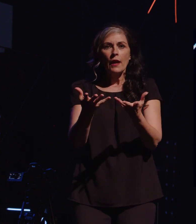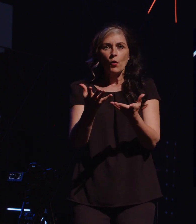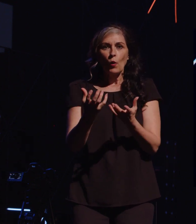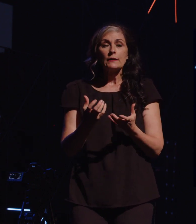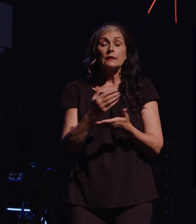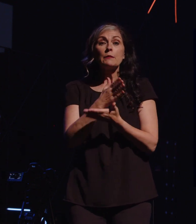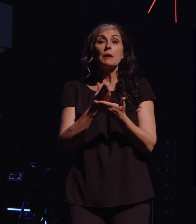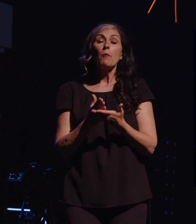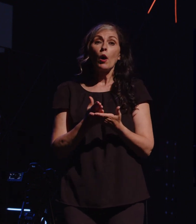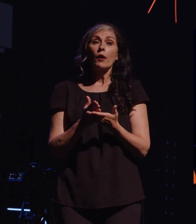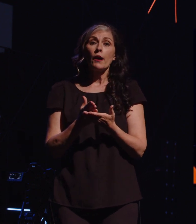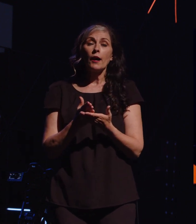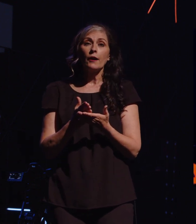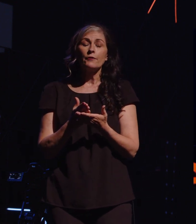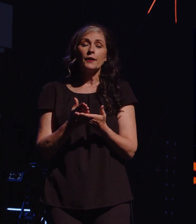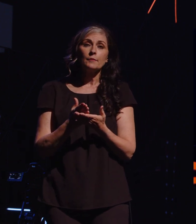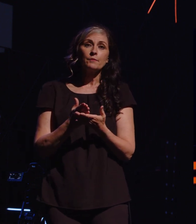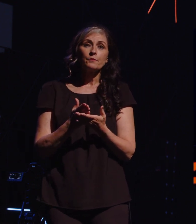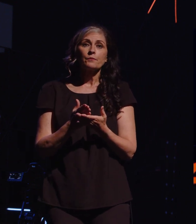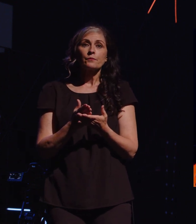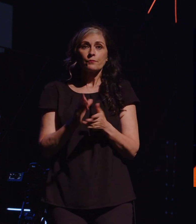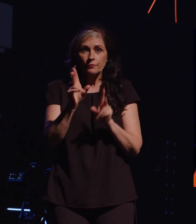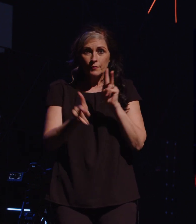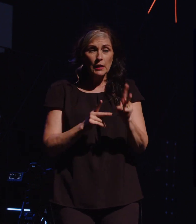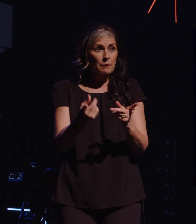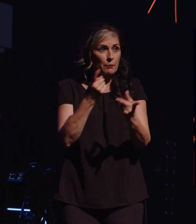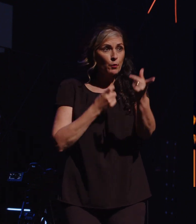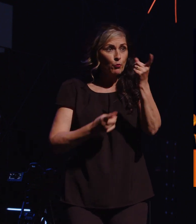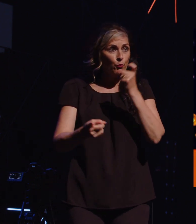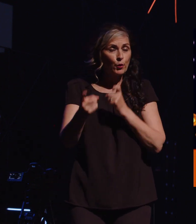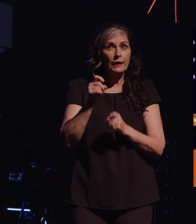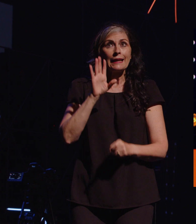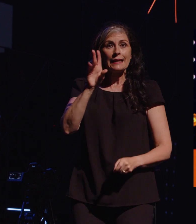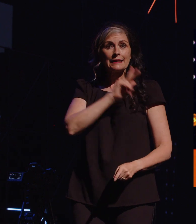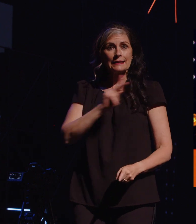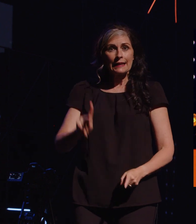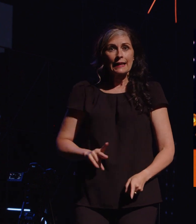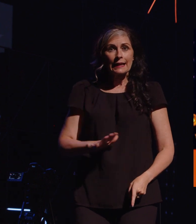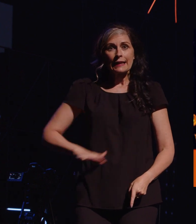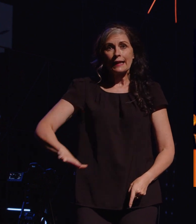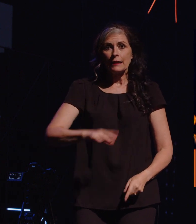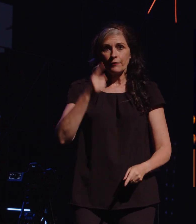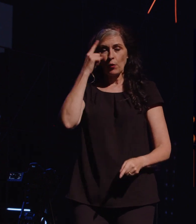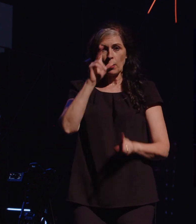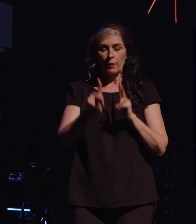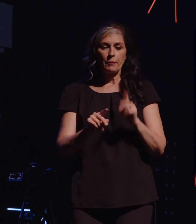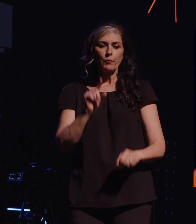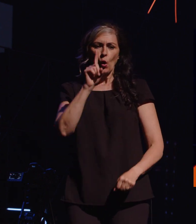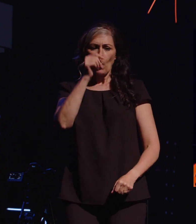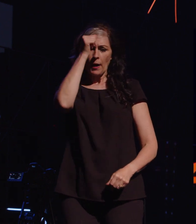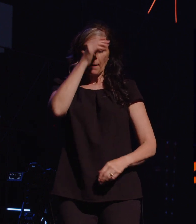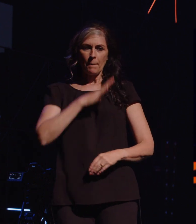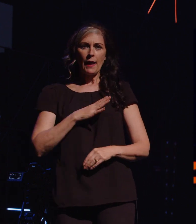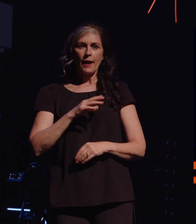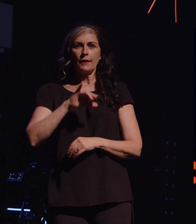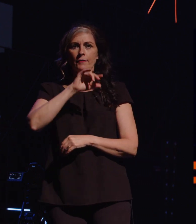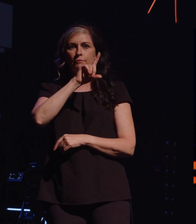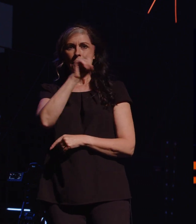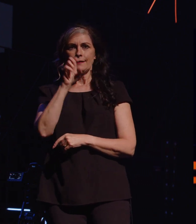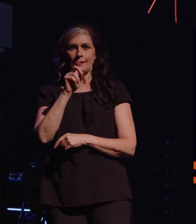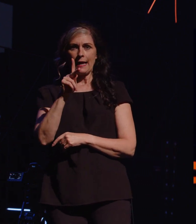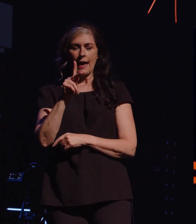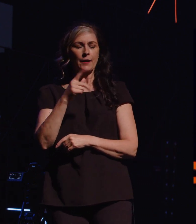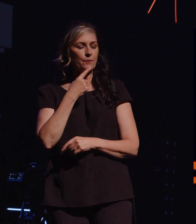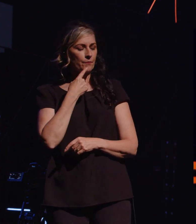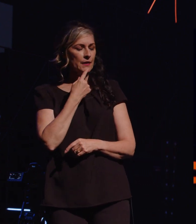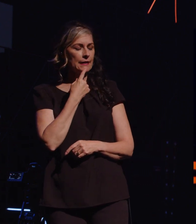part of bringing people into his kingdom, fishing for men. And one of the guys in our group, his name is Zach Ascara, he came up to me afterwards, he's like,